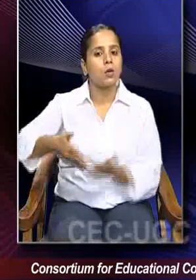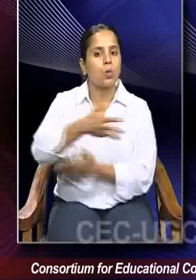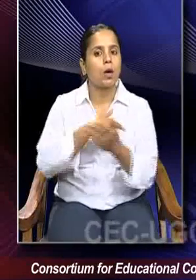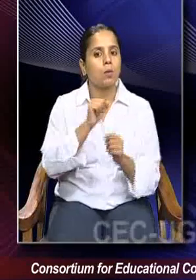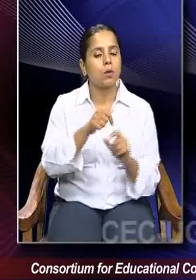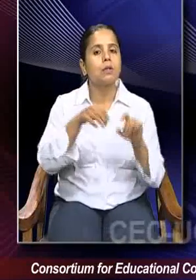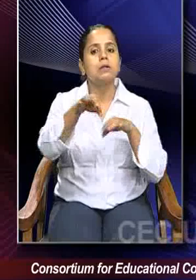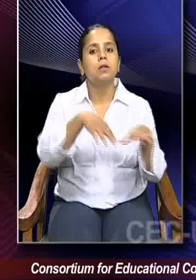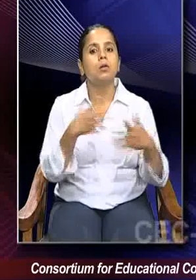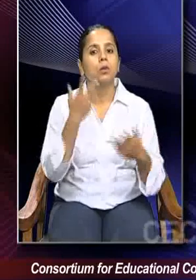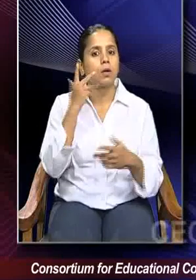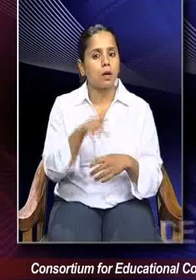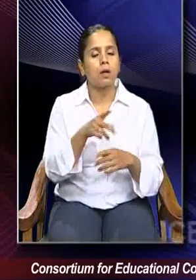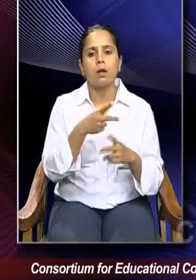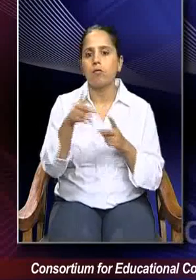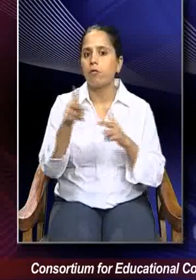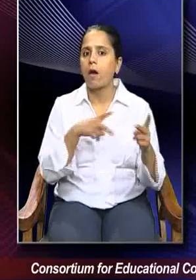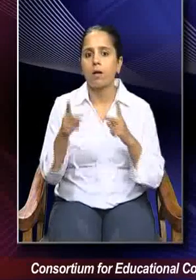cities which are varying from each other.